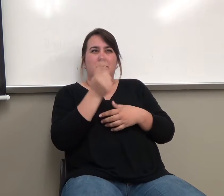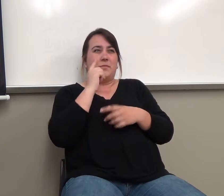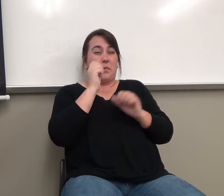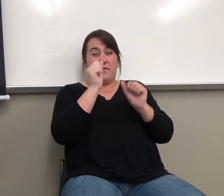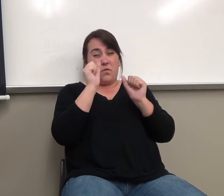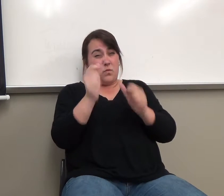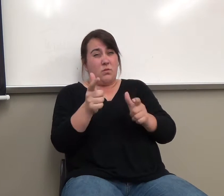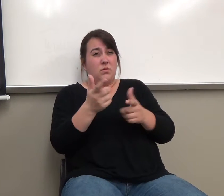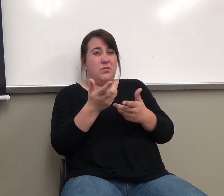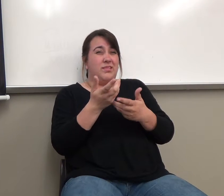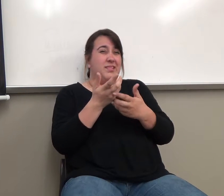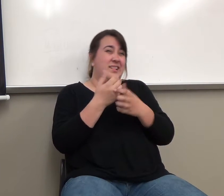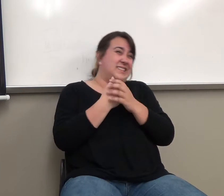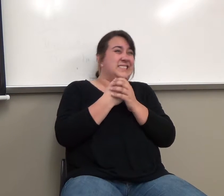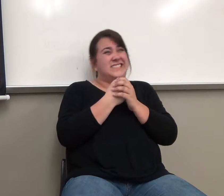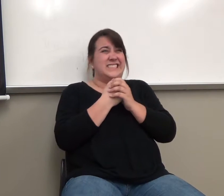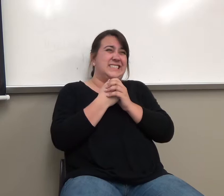with that, okay?